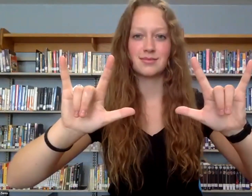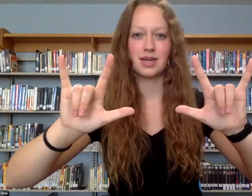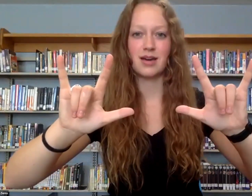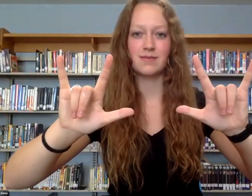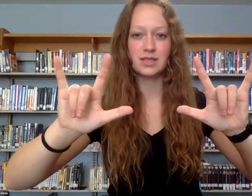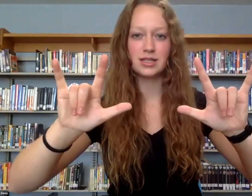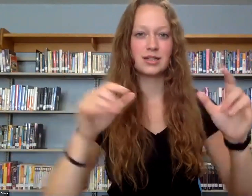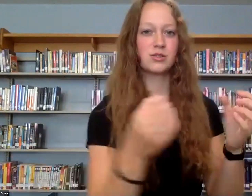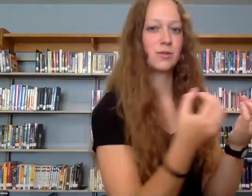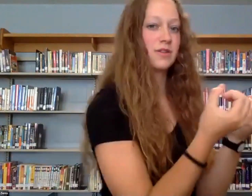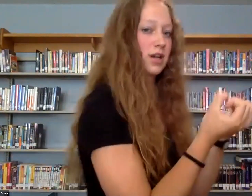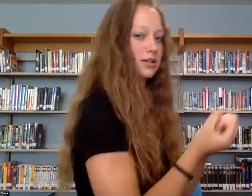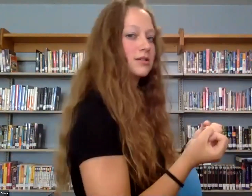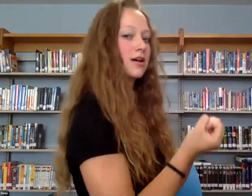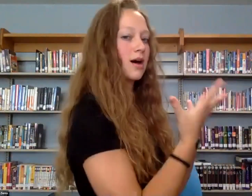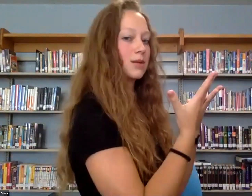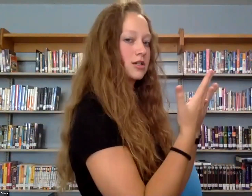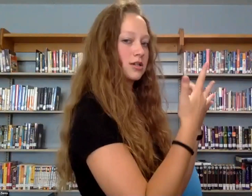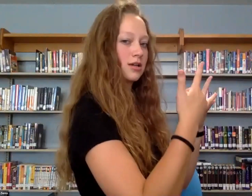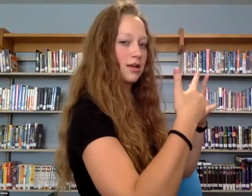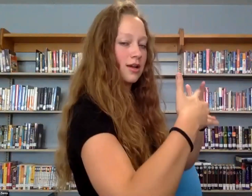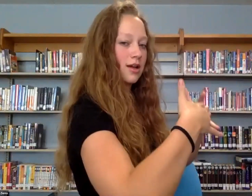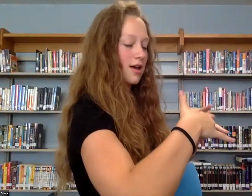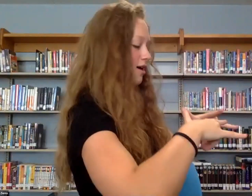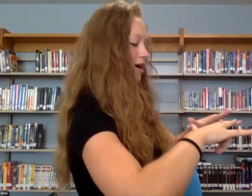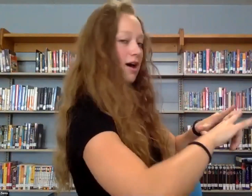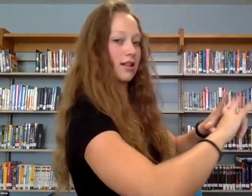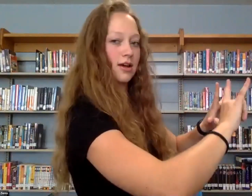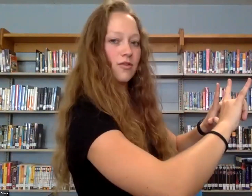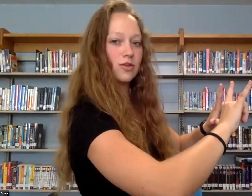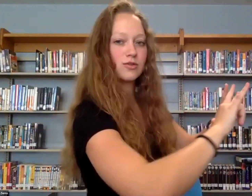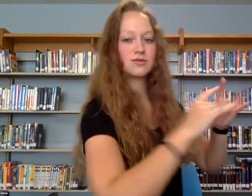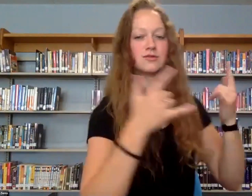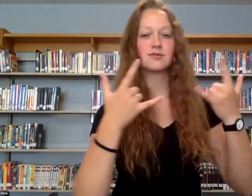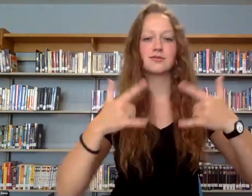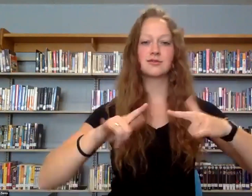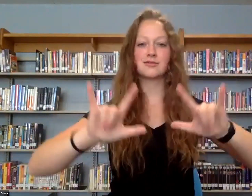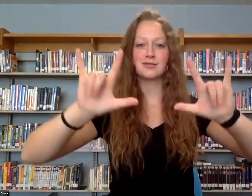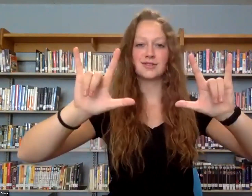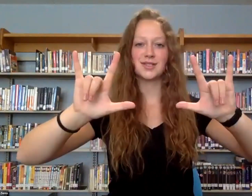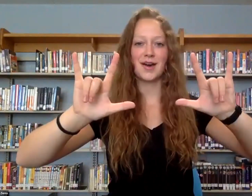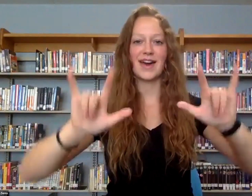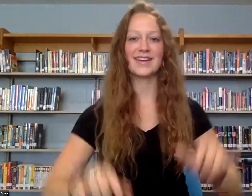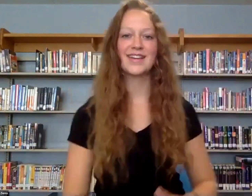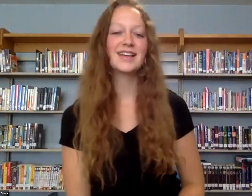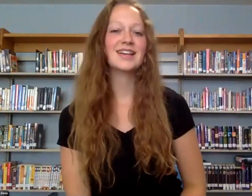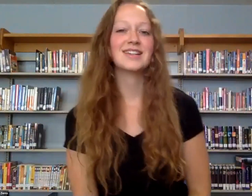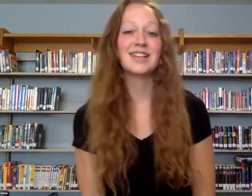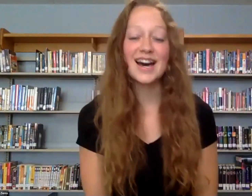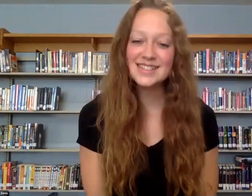Okay? Do it from a different angle. How much? I love you. Okay. Last